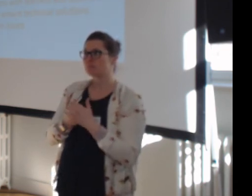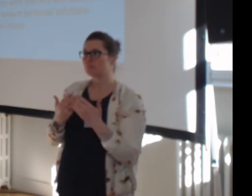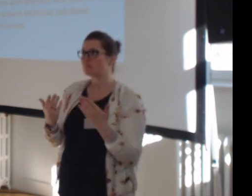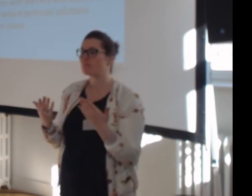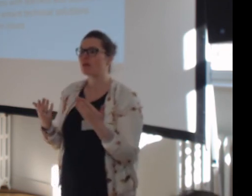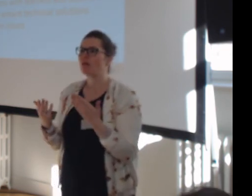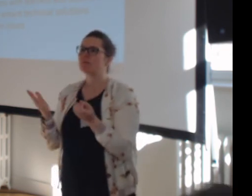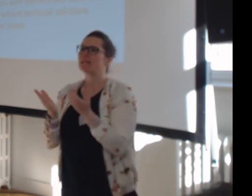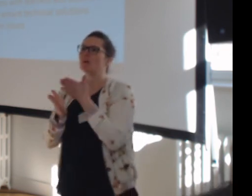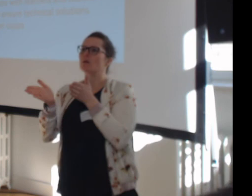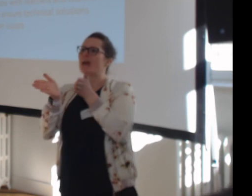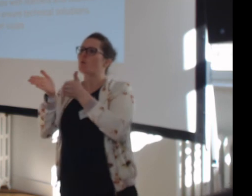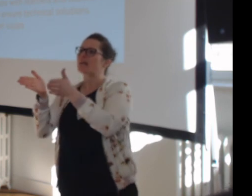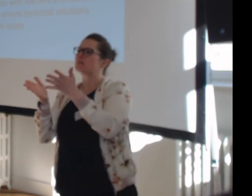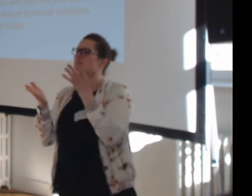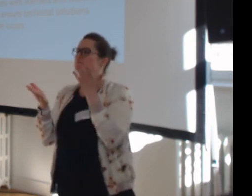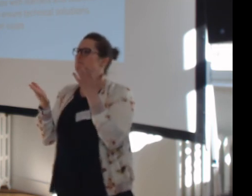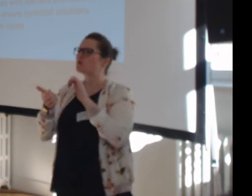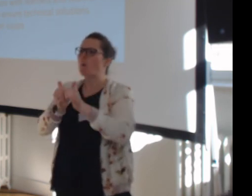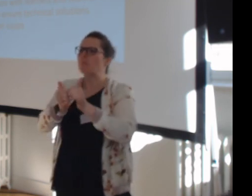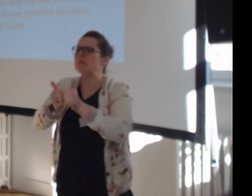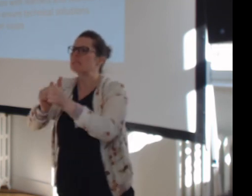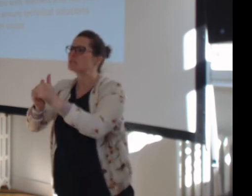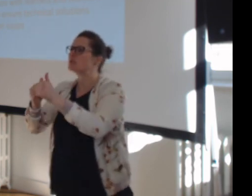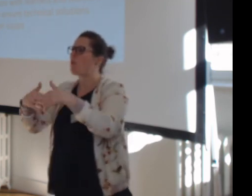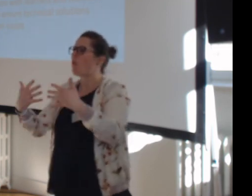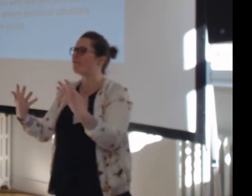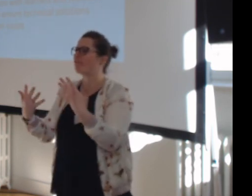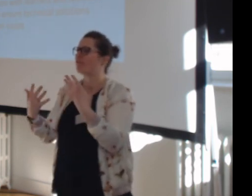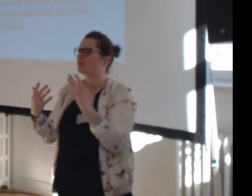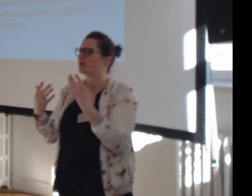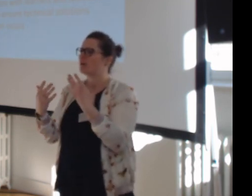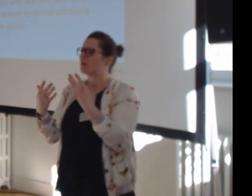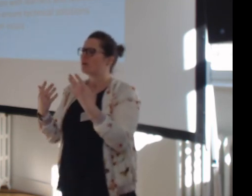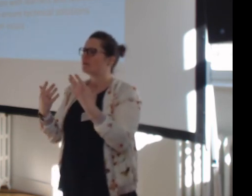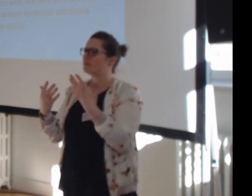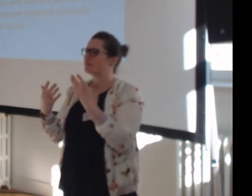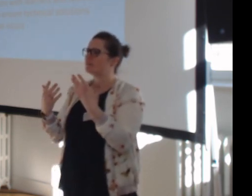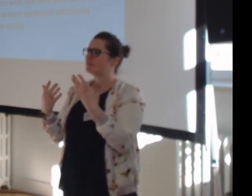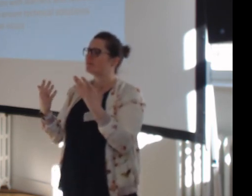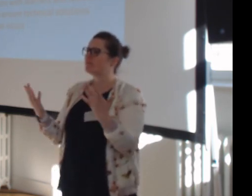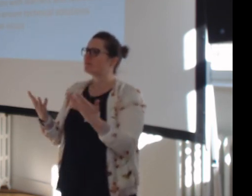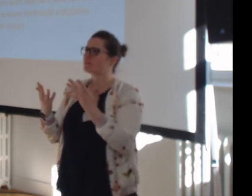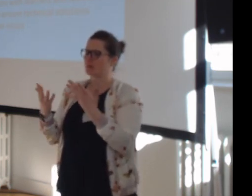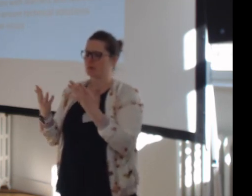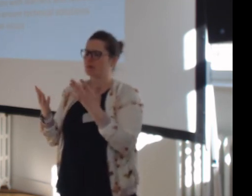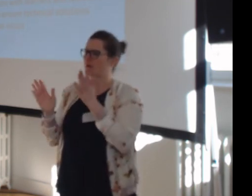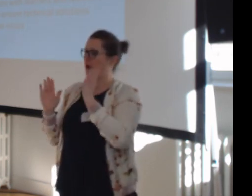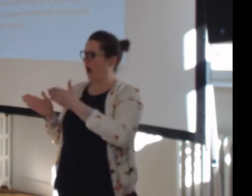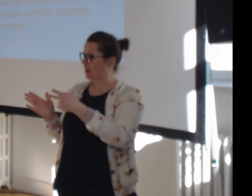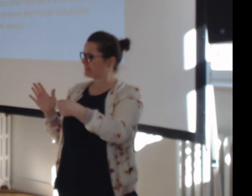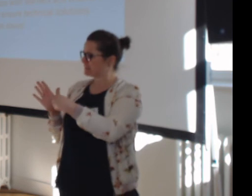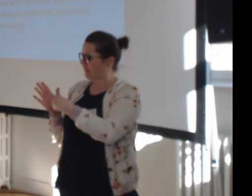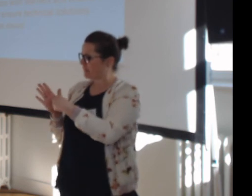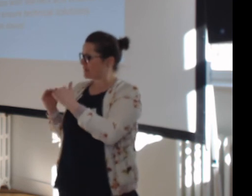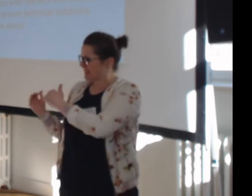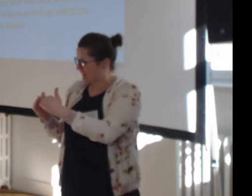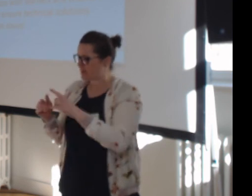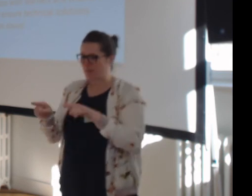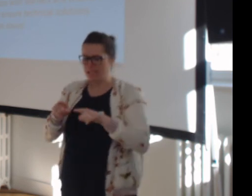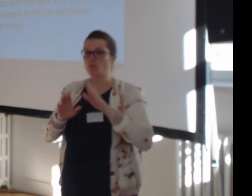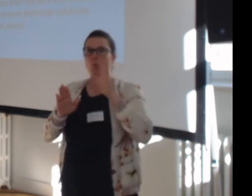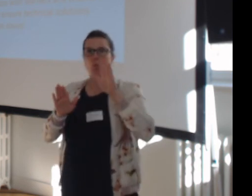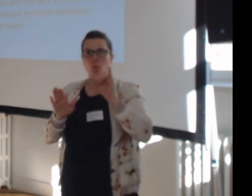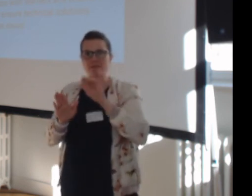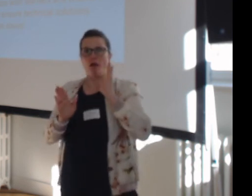direction that will be in competition or somehow different to existing standards and approaches. It builds on what has